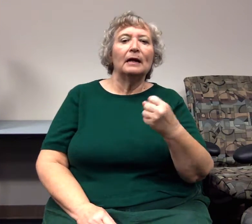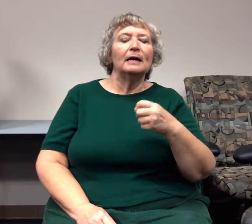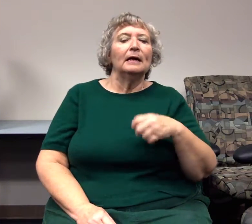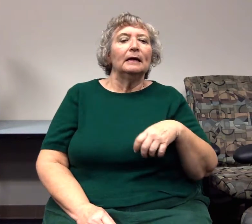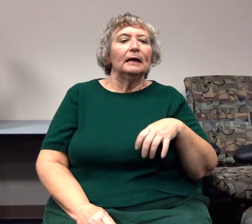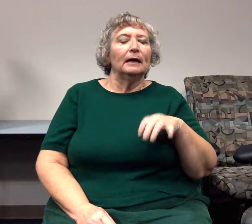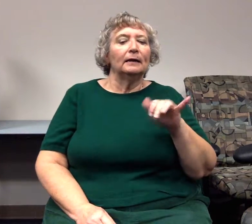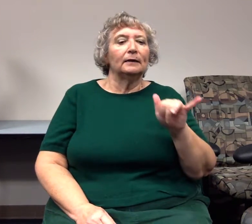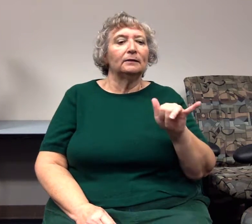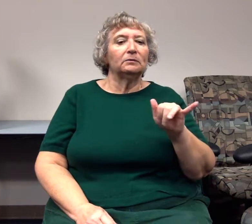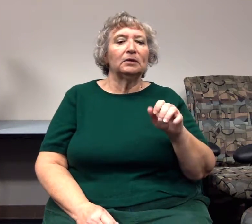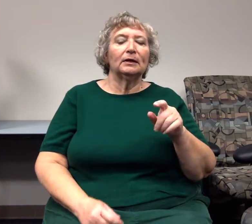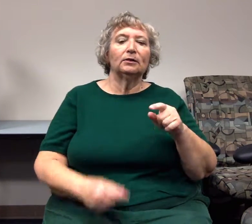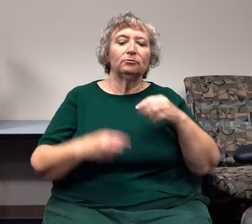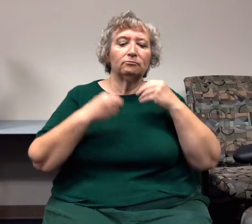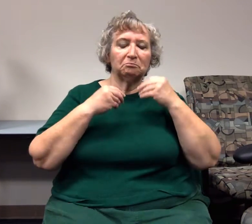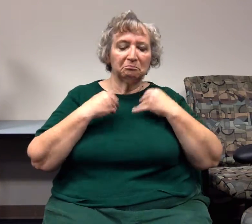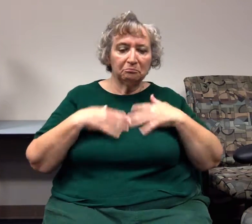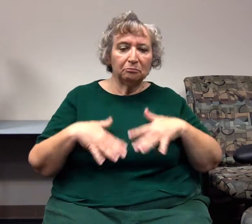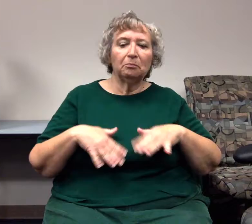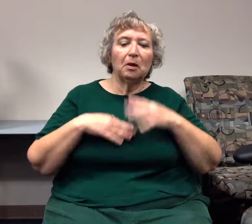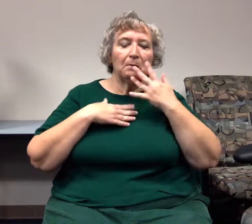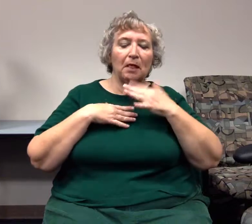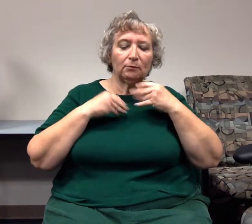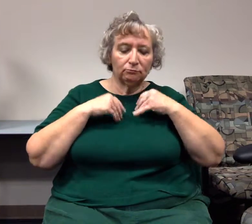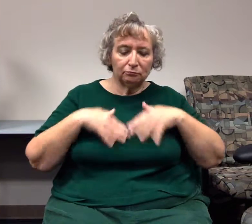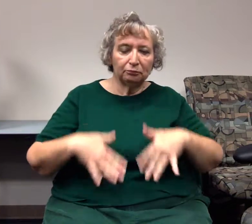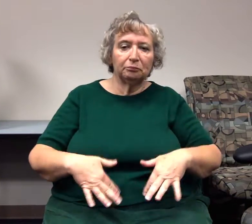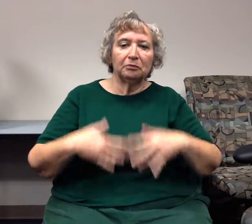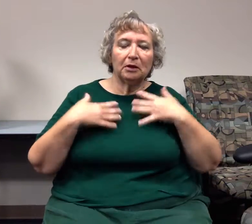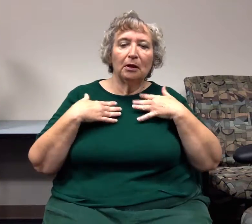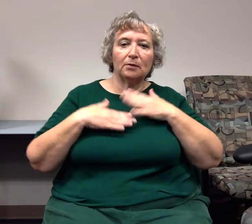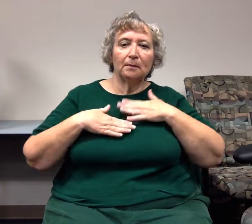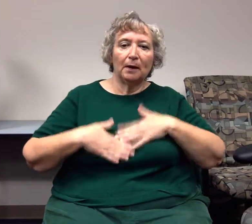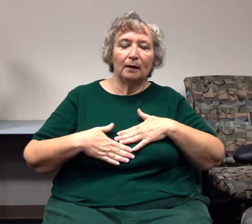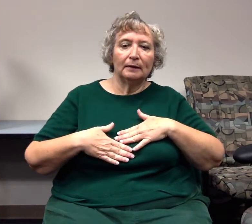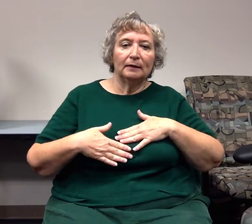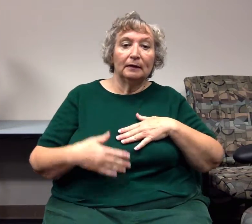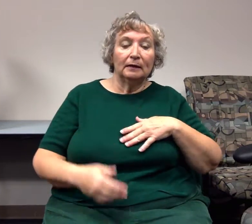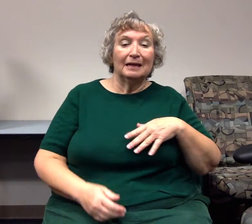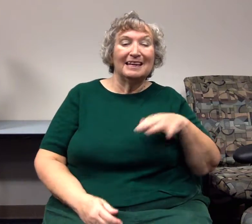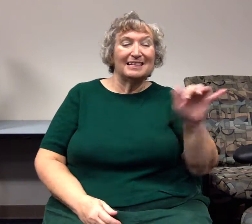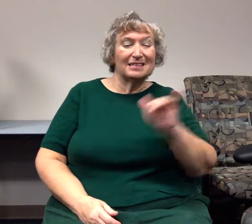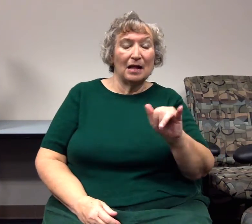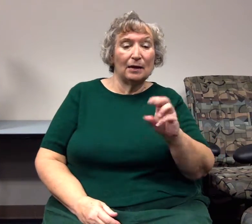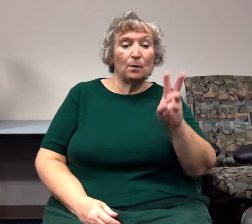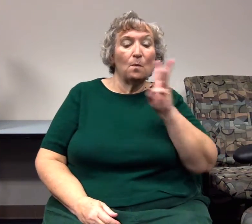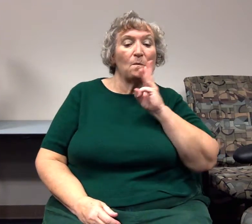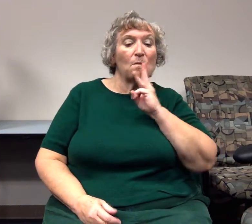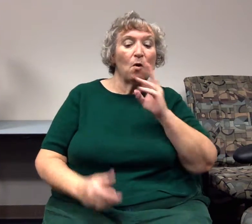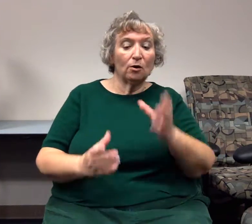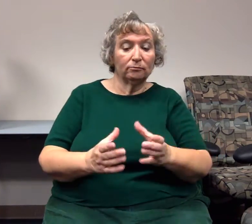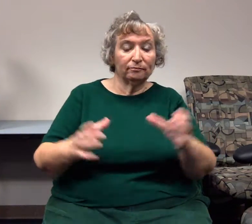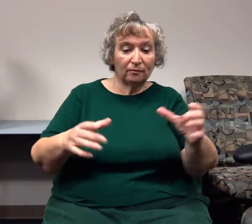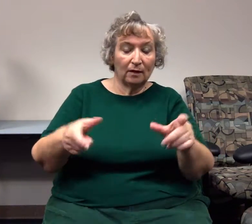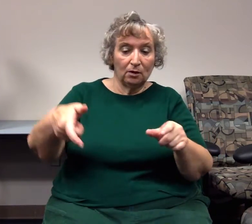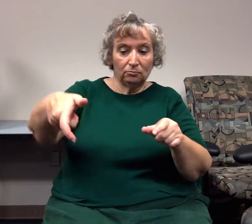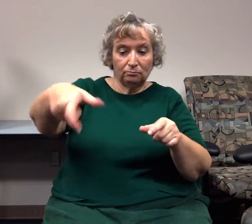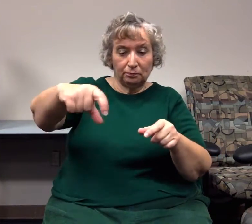and you run the water, when you run the water really hard, or you want to run a lot of water, then there's